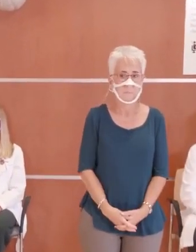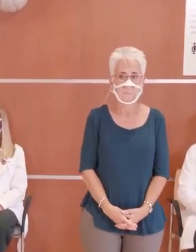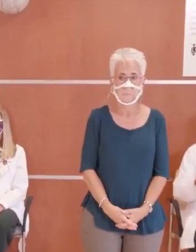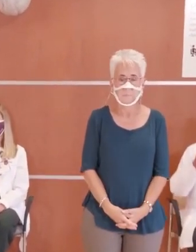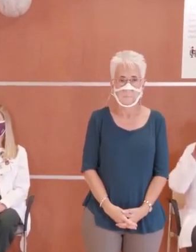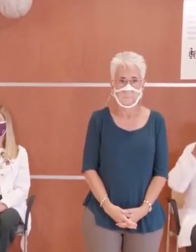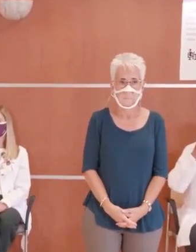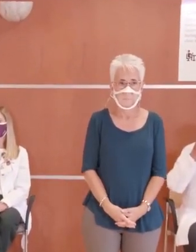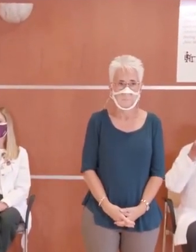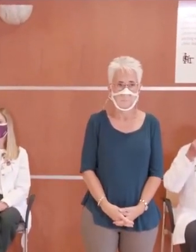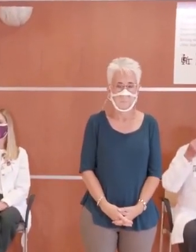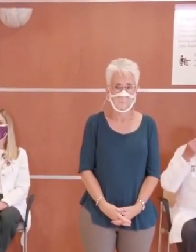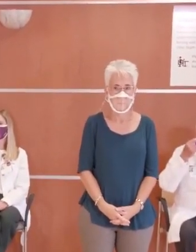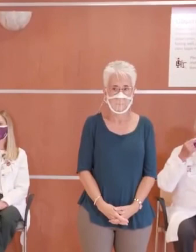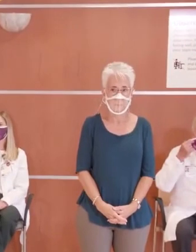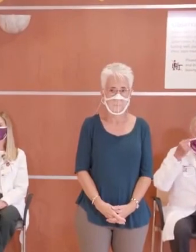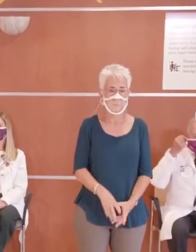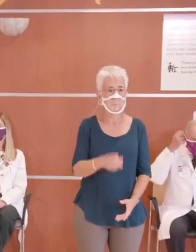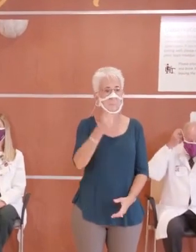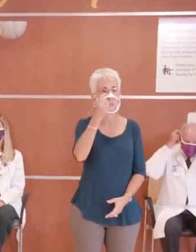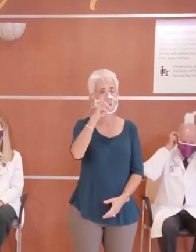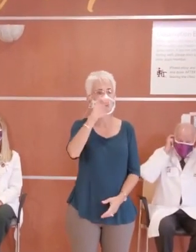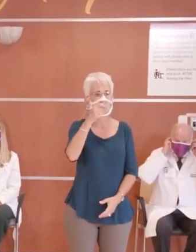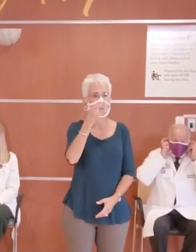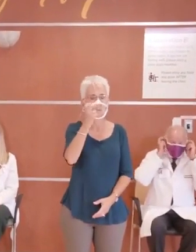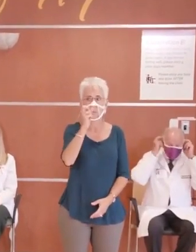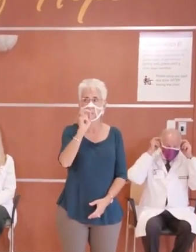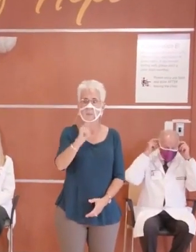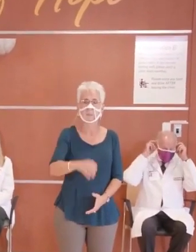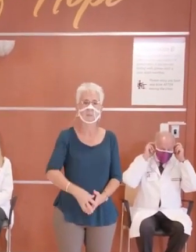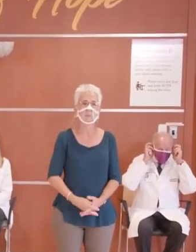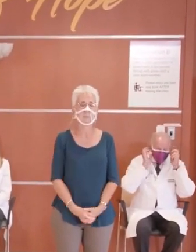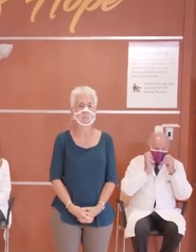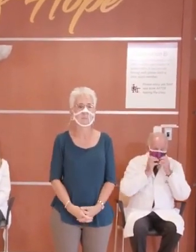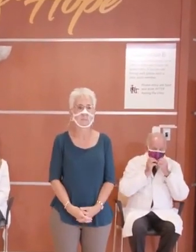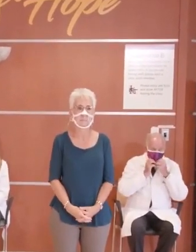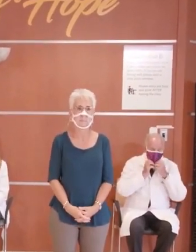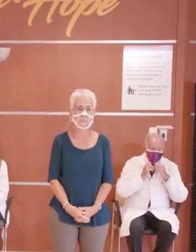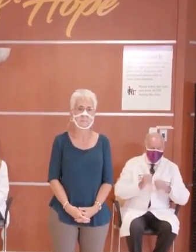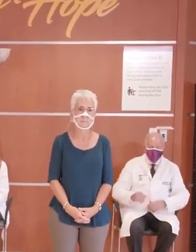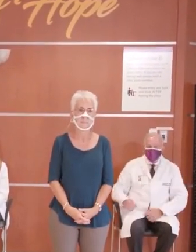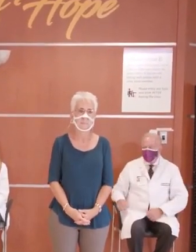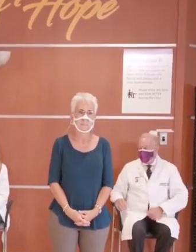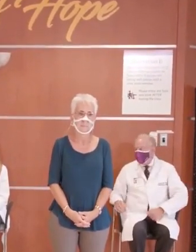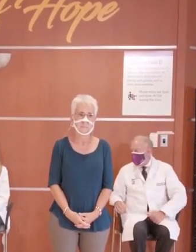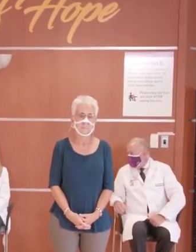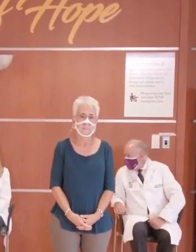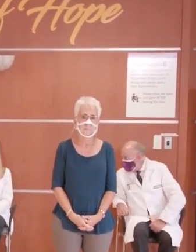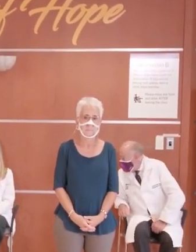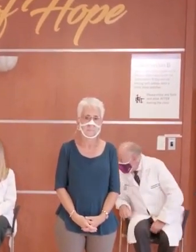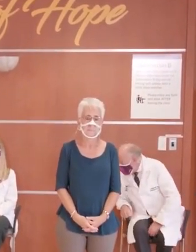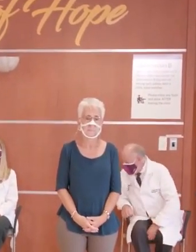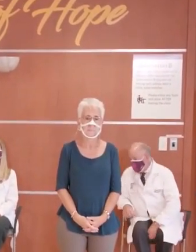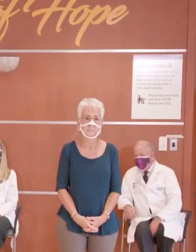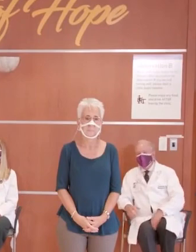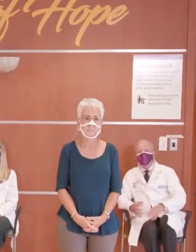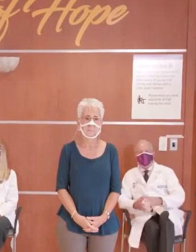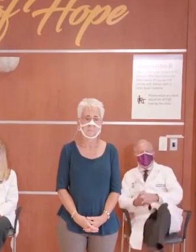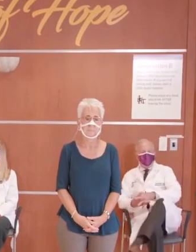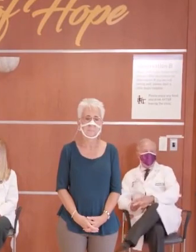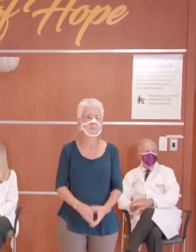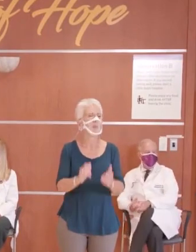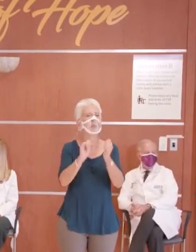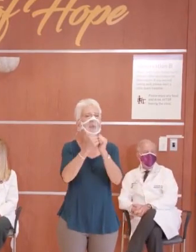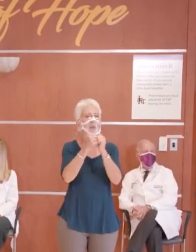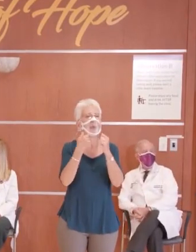Hello, I had a follow-up, I think, for Dr. Johnson. What's it going to take for us to officially say we're at the